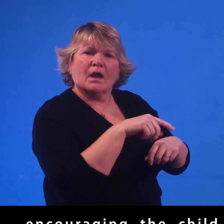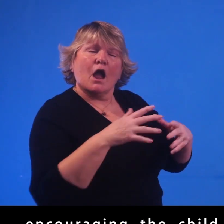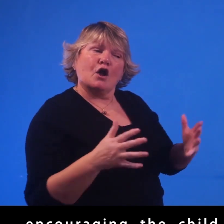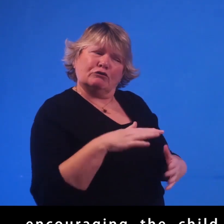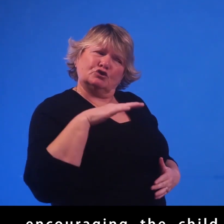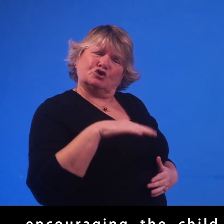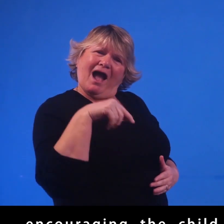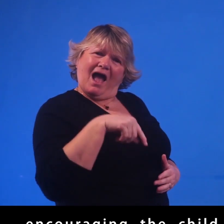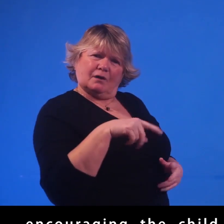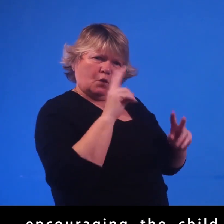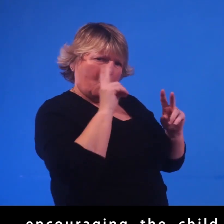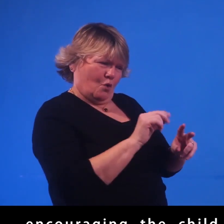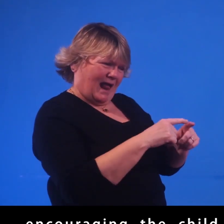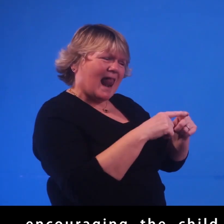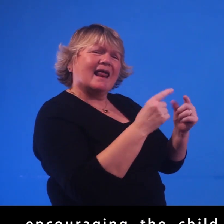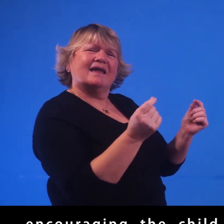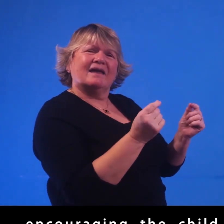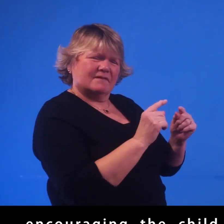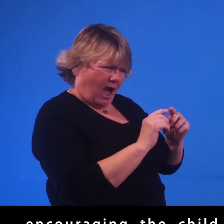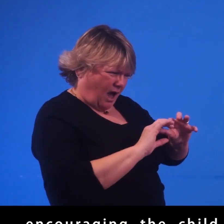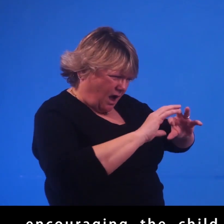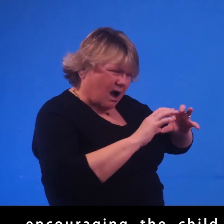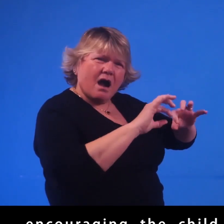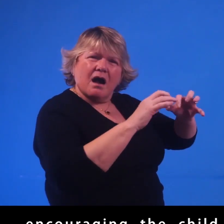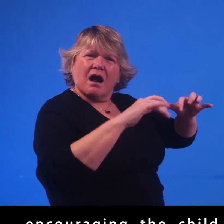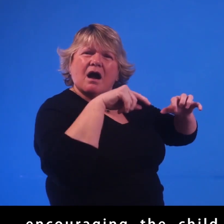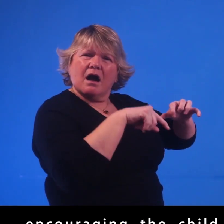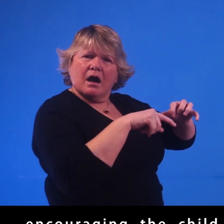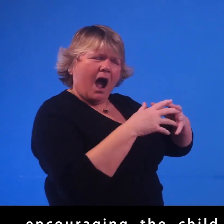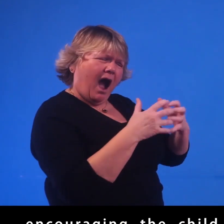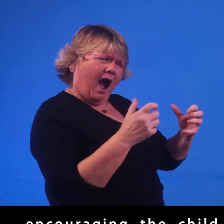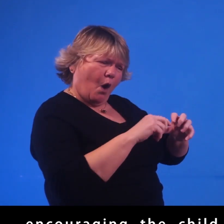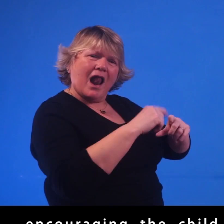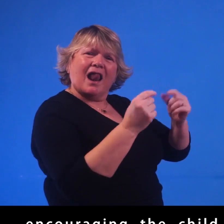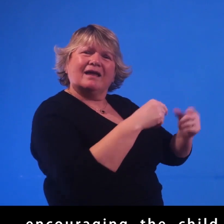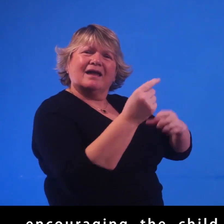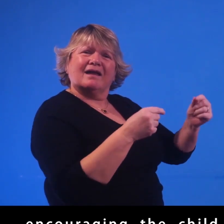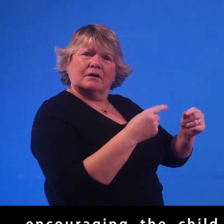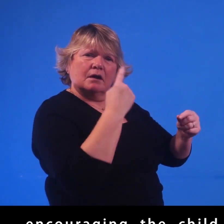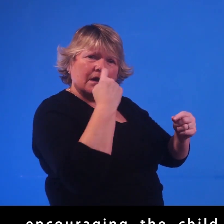encouraging the child to look at the leaf's structure and how leaves can be very different from each other.